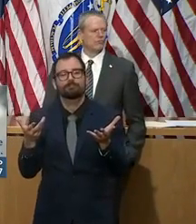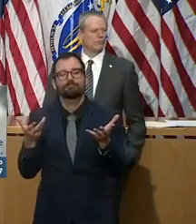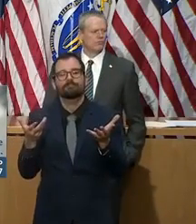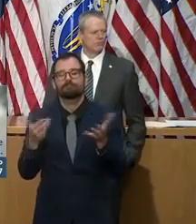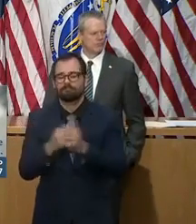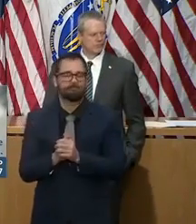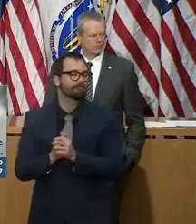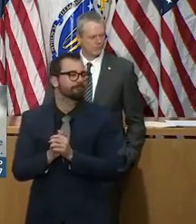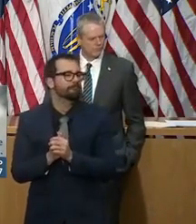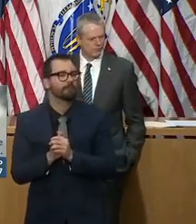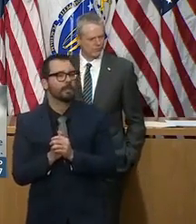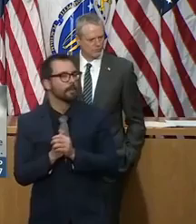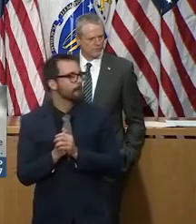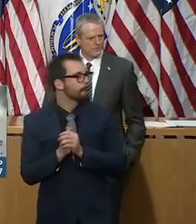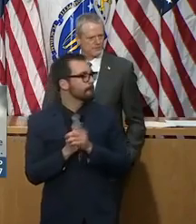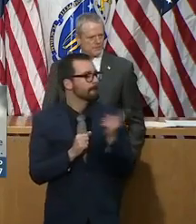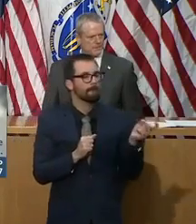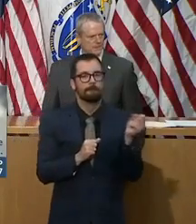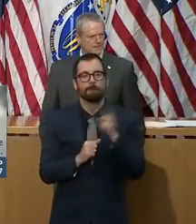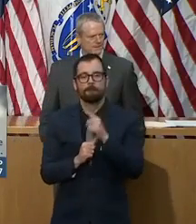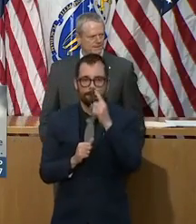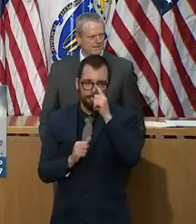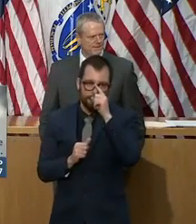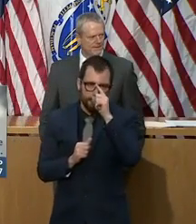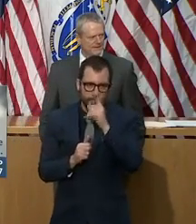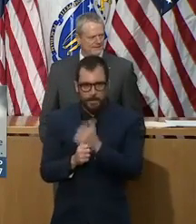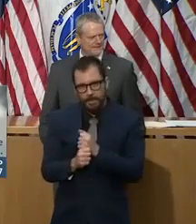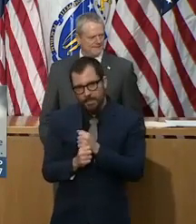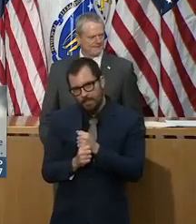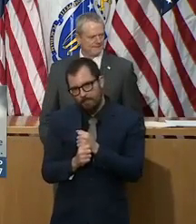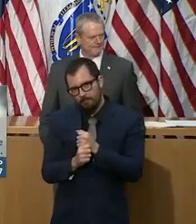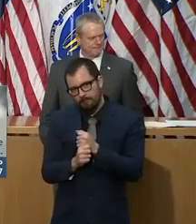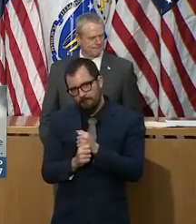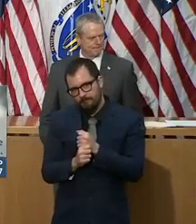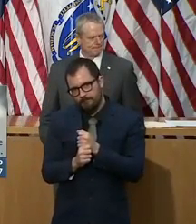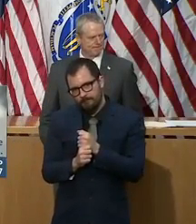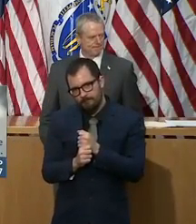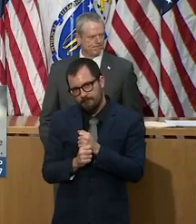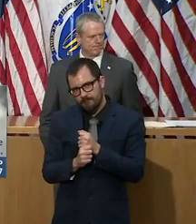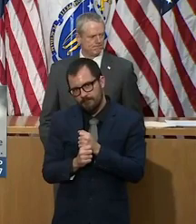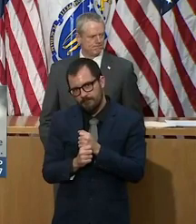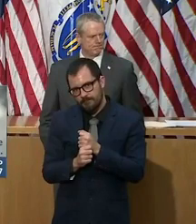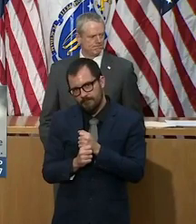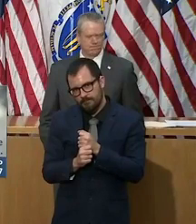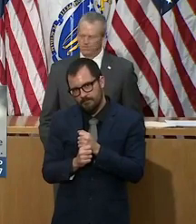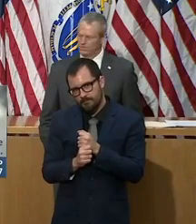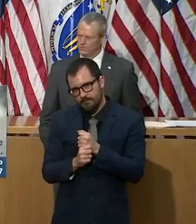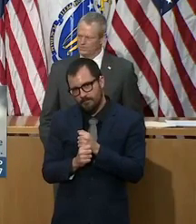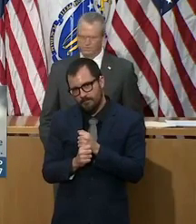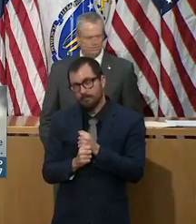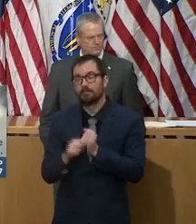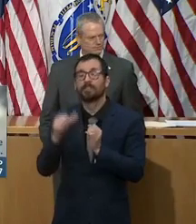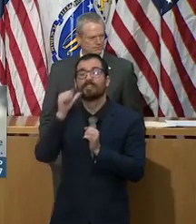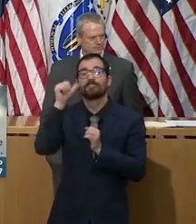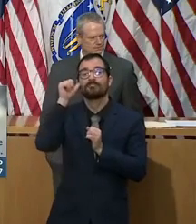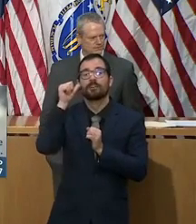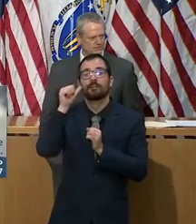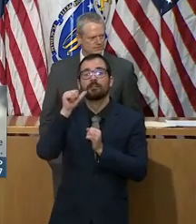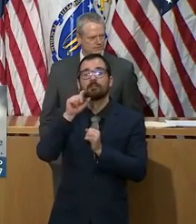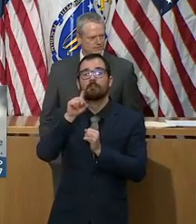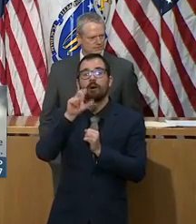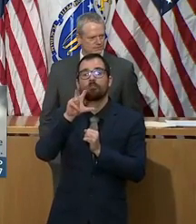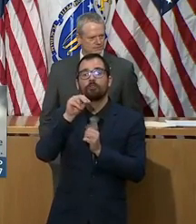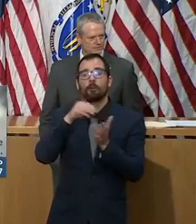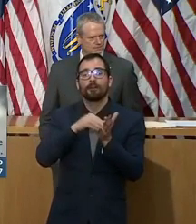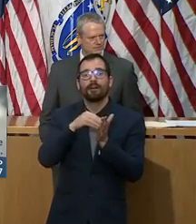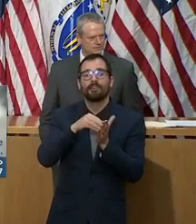the Phase 2 funding and the additional resources you announced yesterday, do you think it would be Was that just feasible- yesterday? I think so.